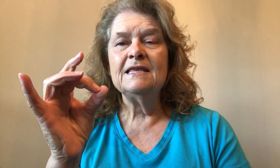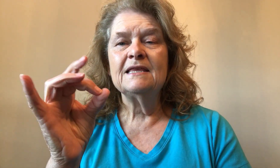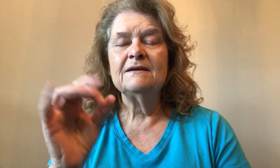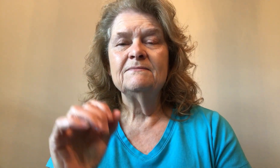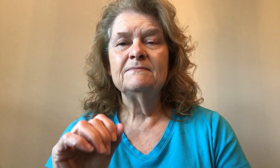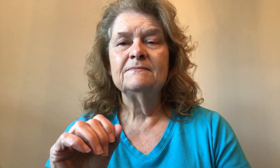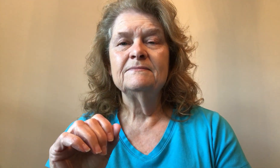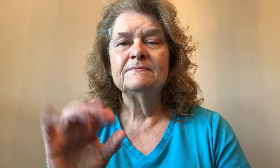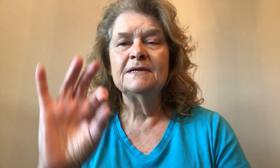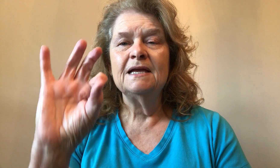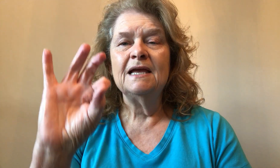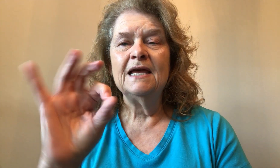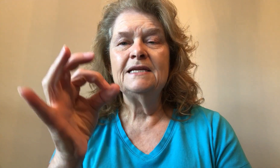eighth, and ninth.